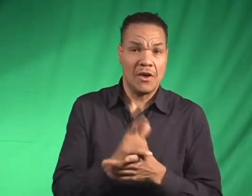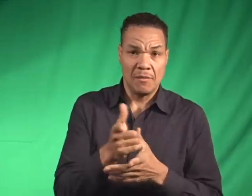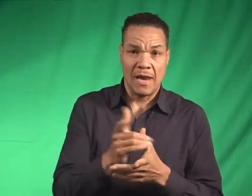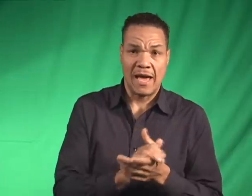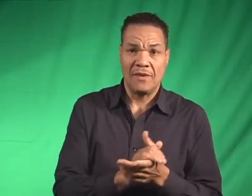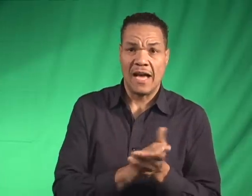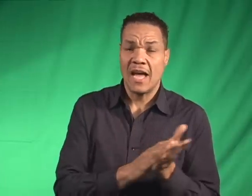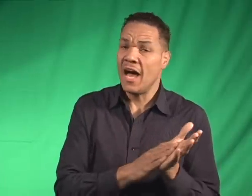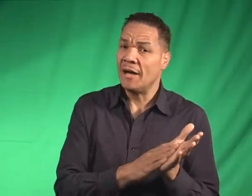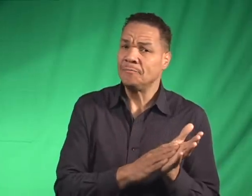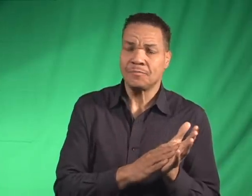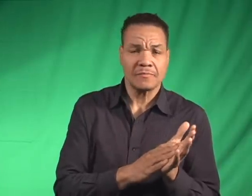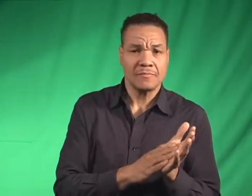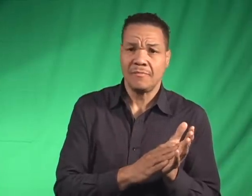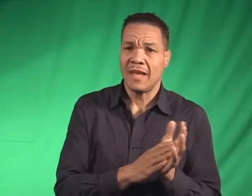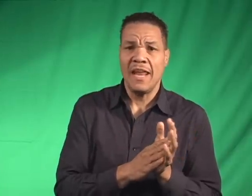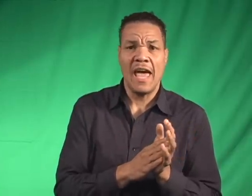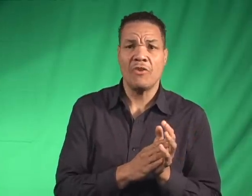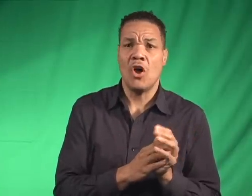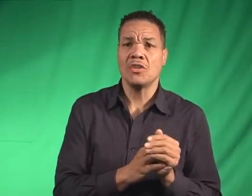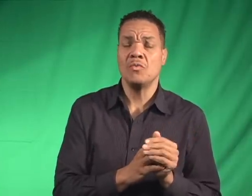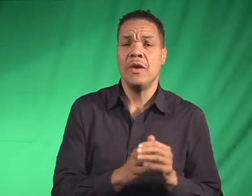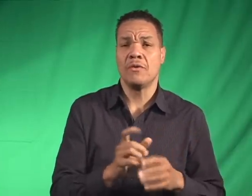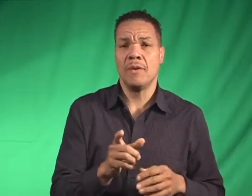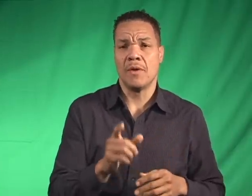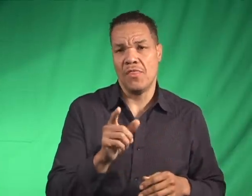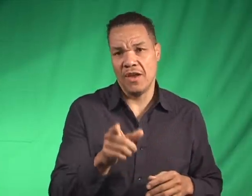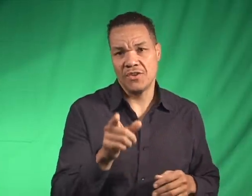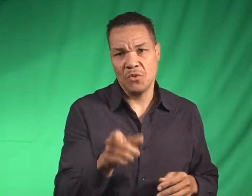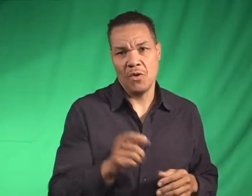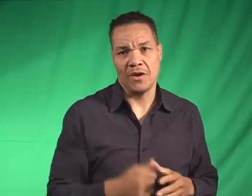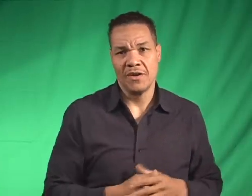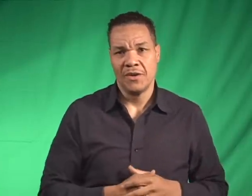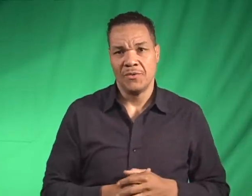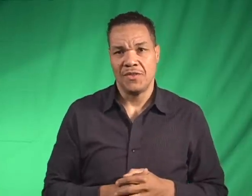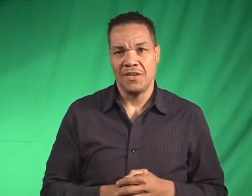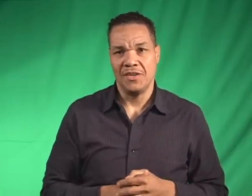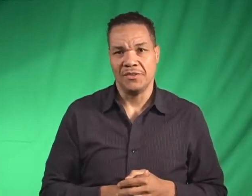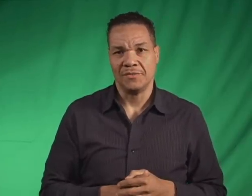out mlive.com and have an awesome week. Remember, there's a winner within you.